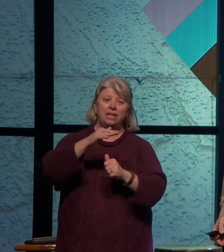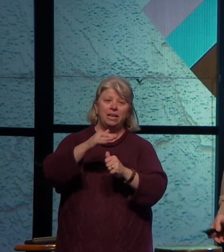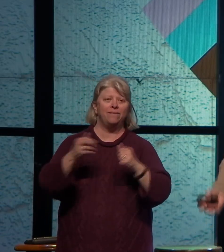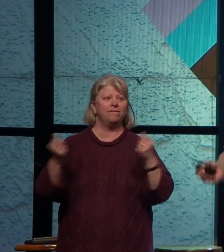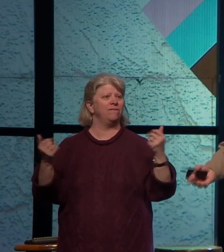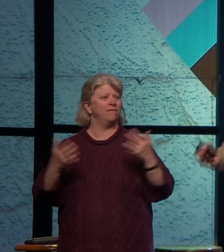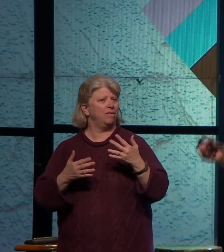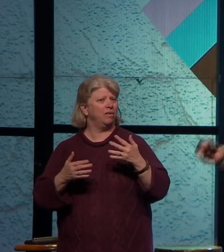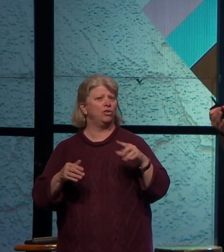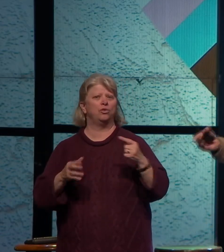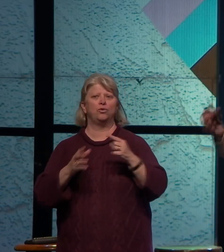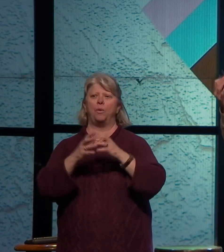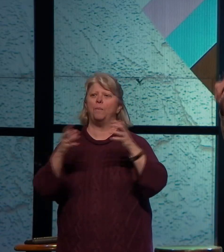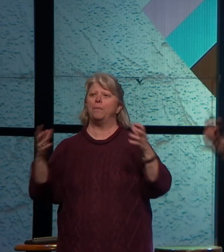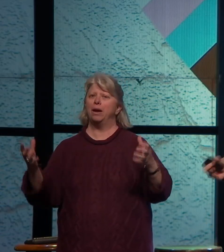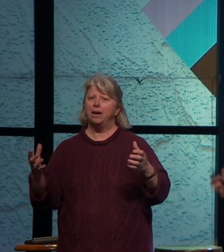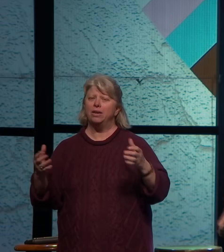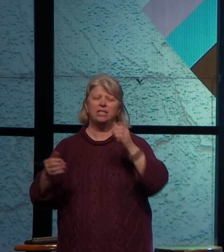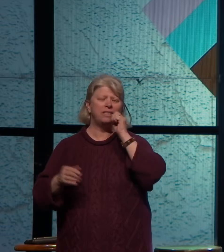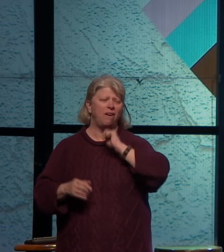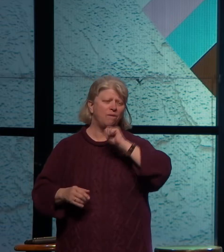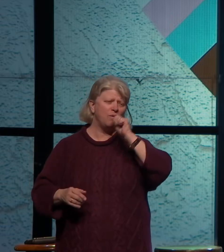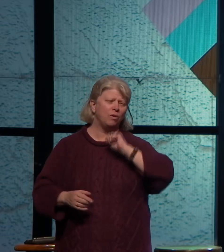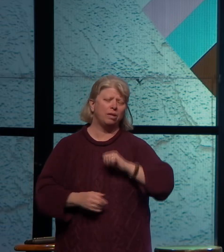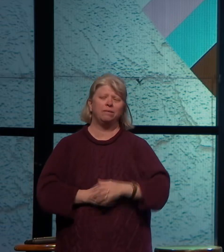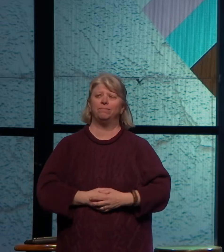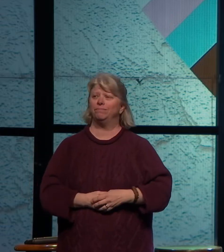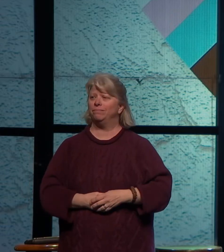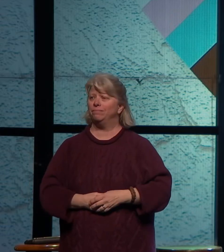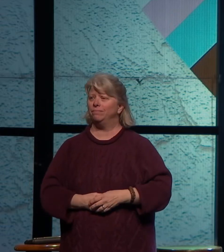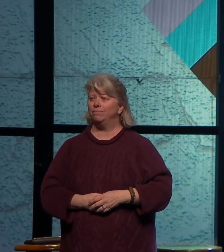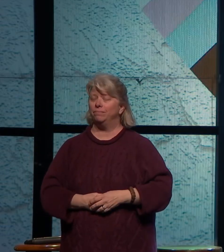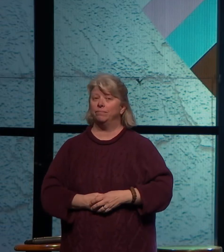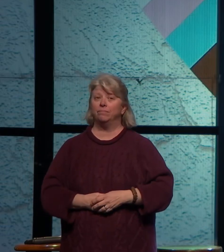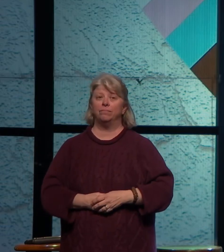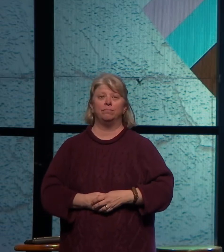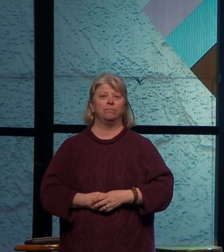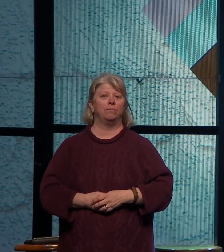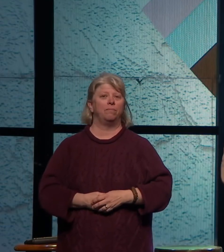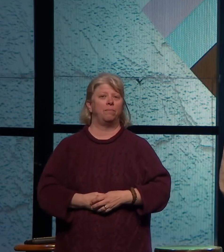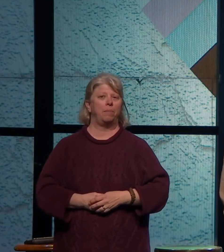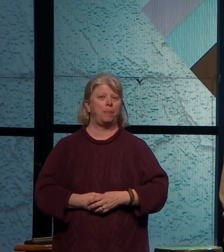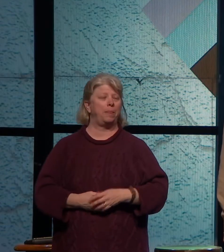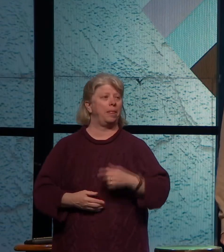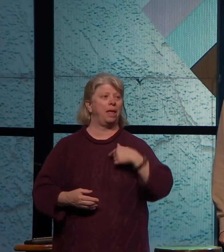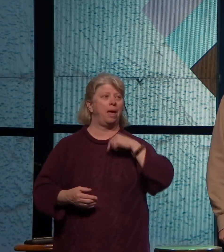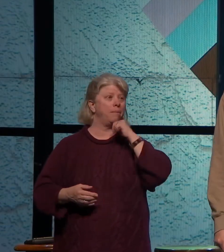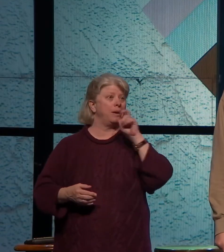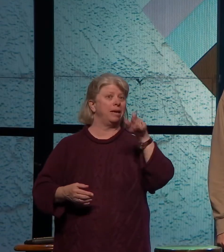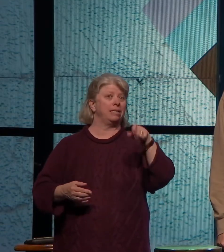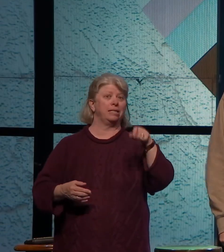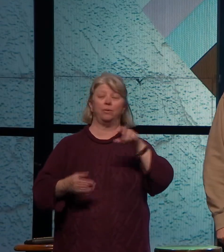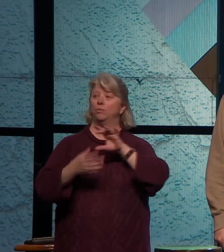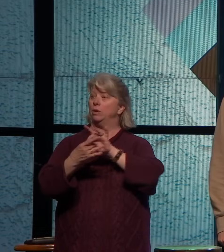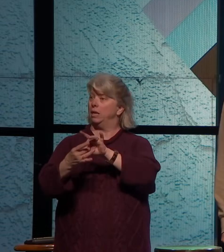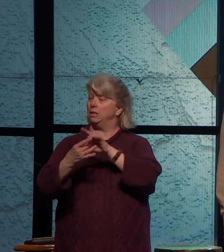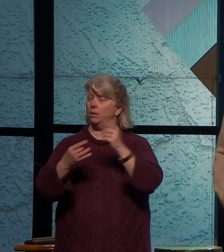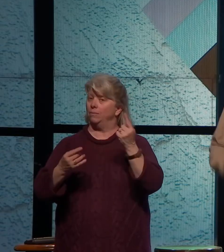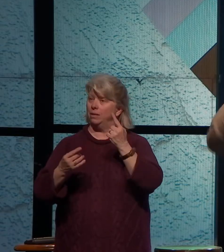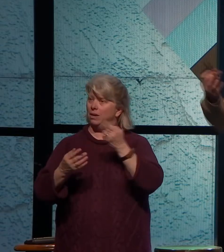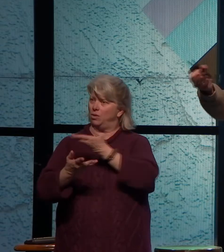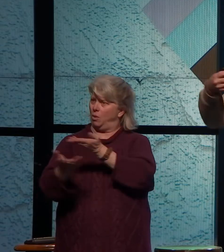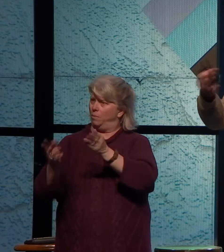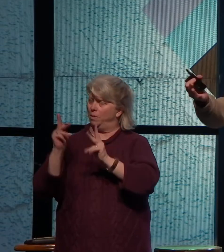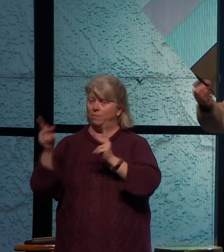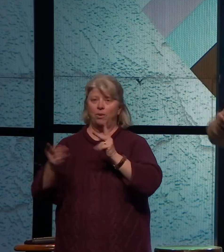all. There's just so much suffering. Now, I'm not going to be necessarily in relationship with some of those folks,